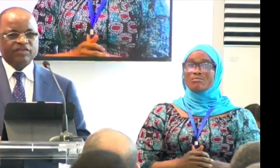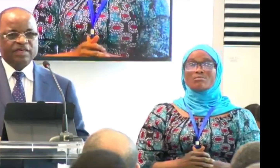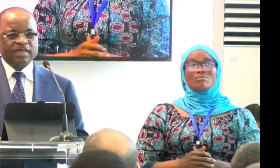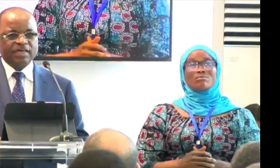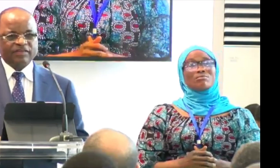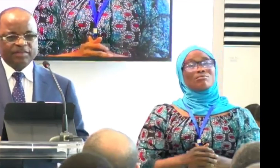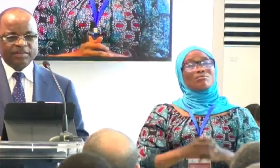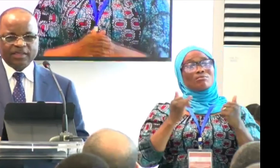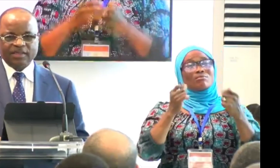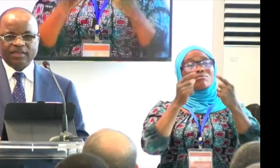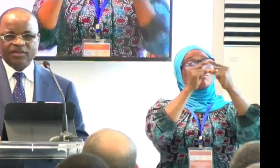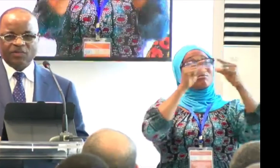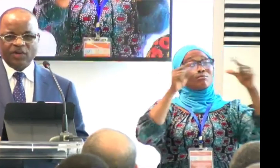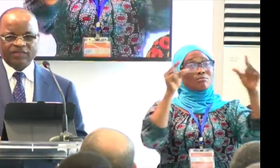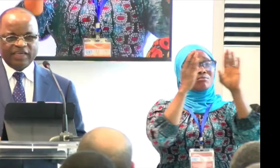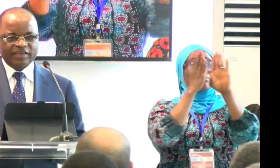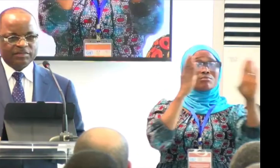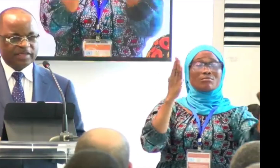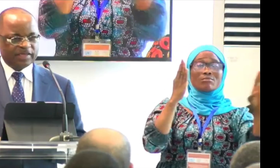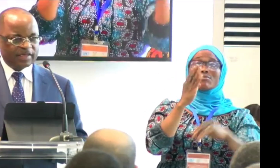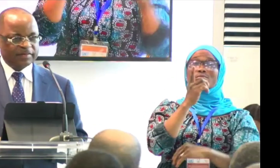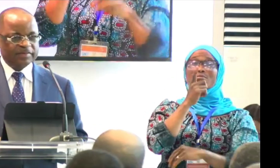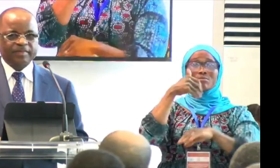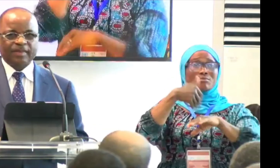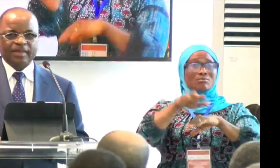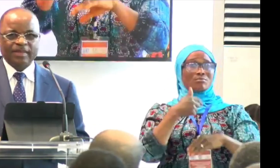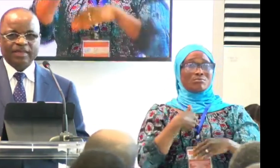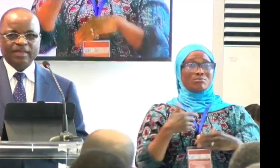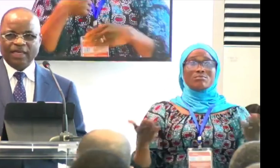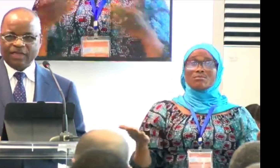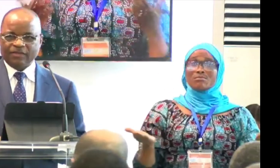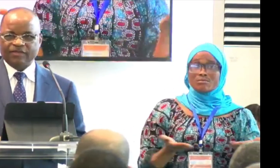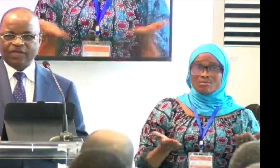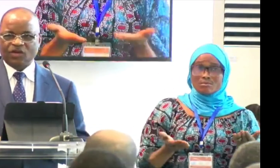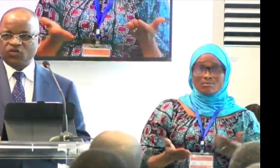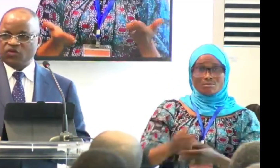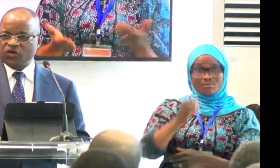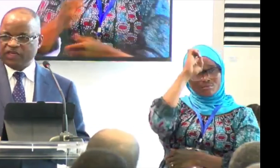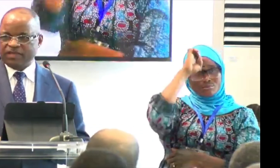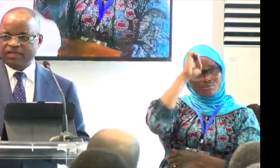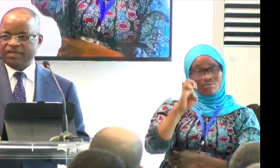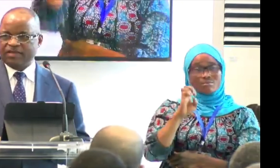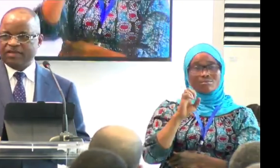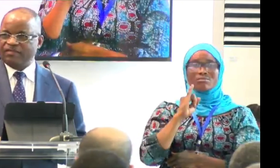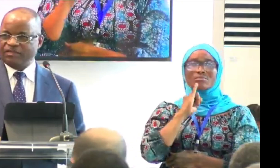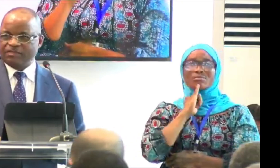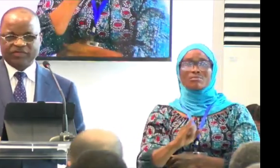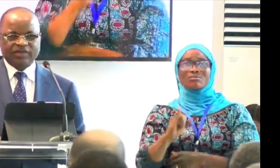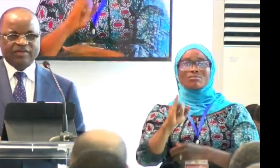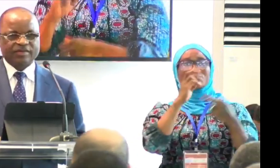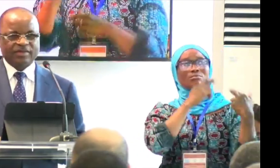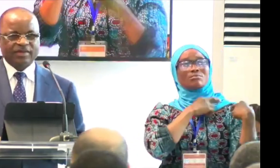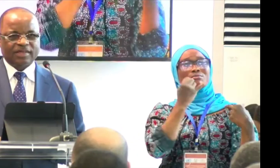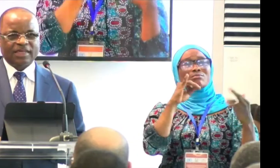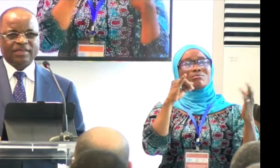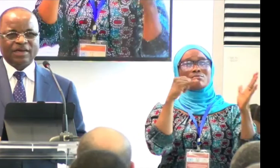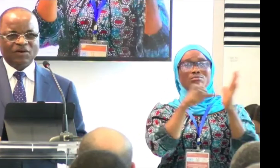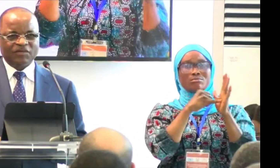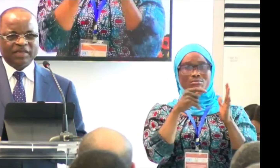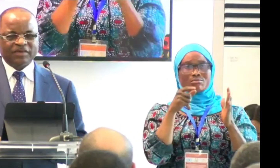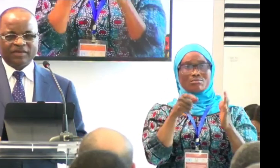of the General Assembly, who has sent me here, is the custodian of this process,